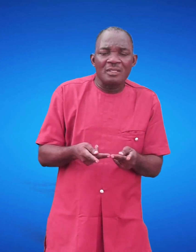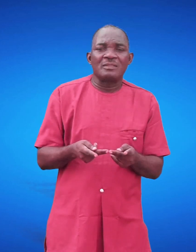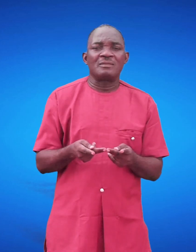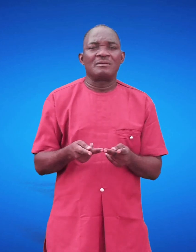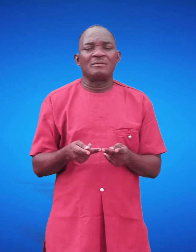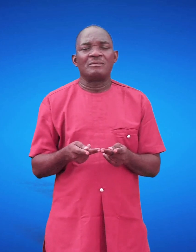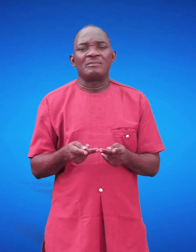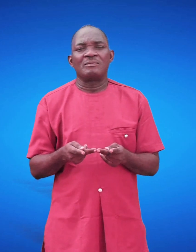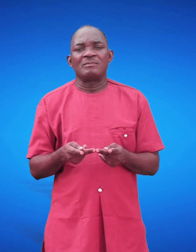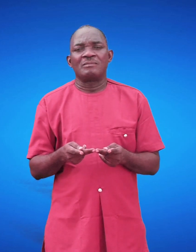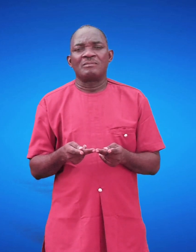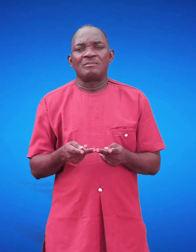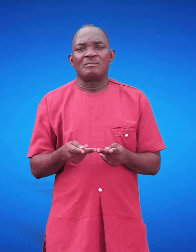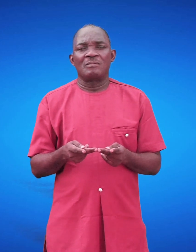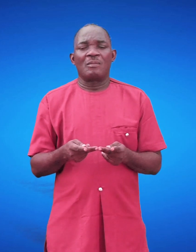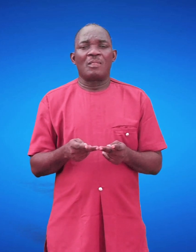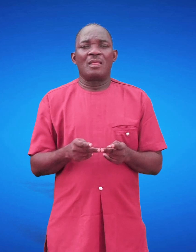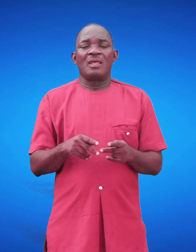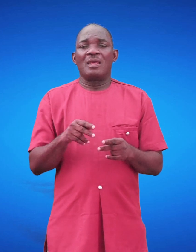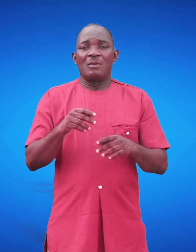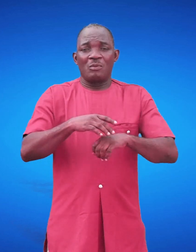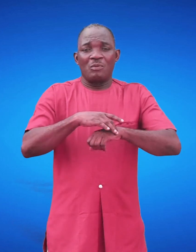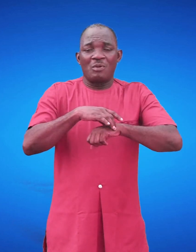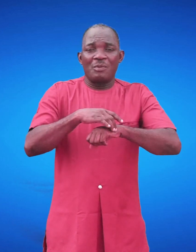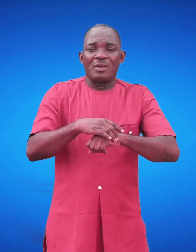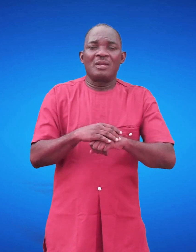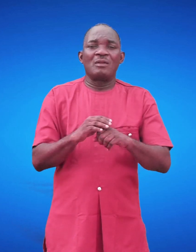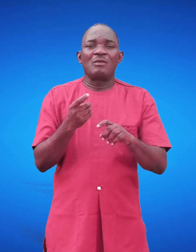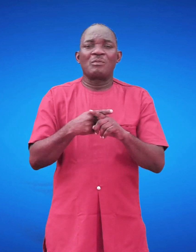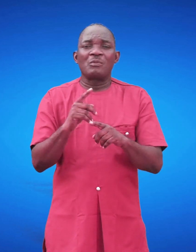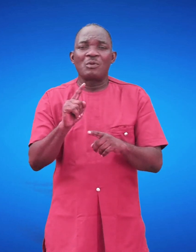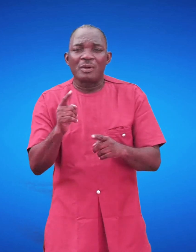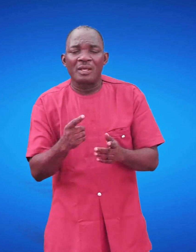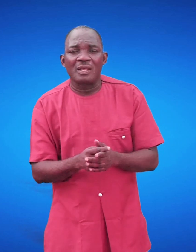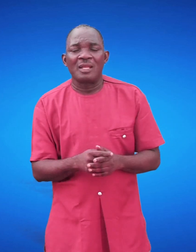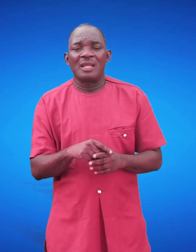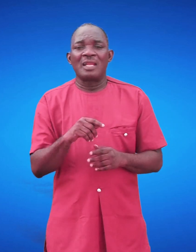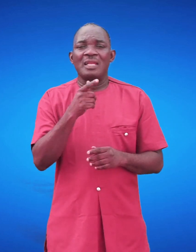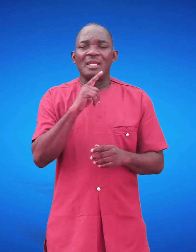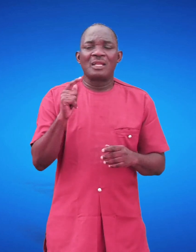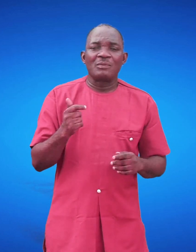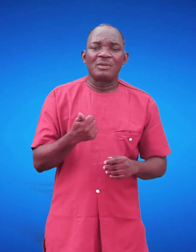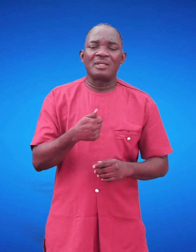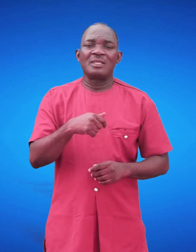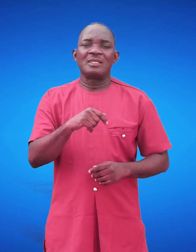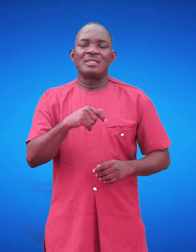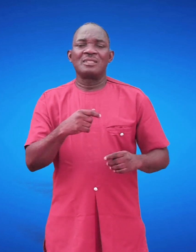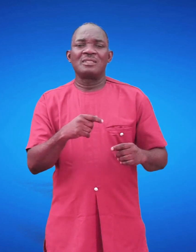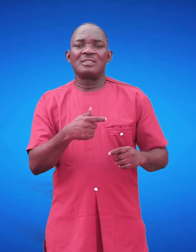circumstances, ethnic origin, gender,